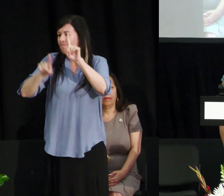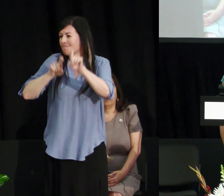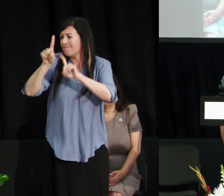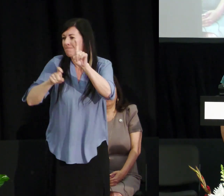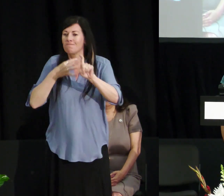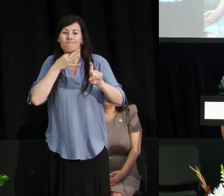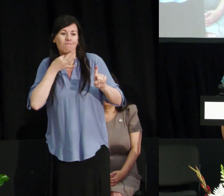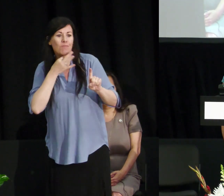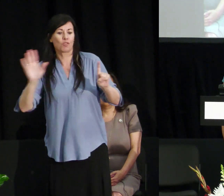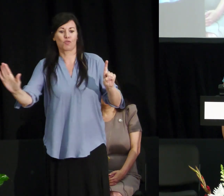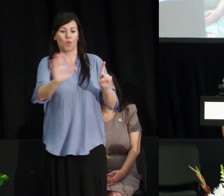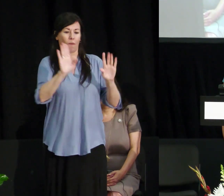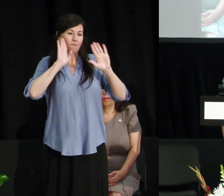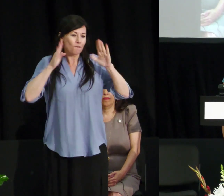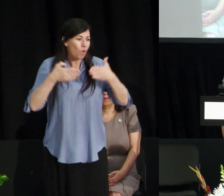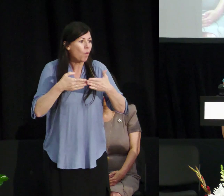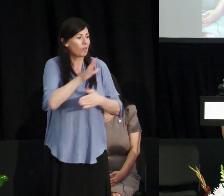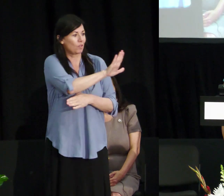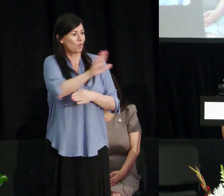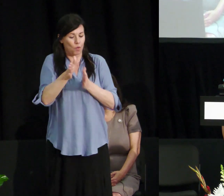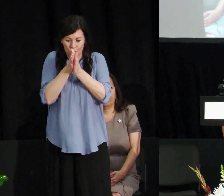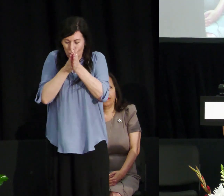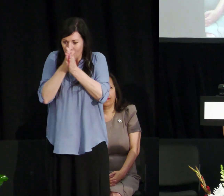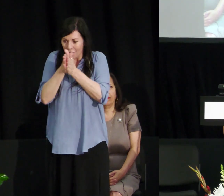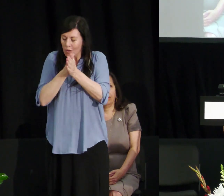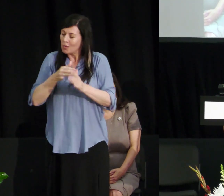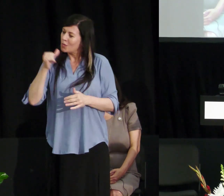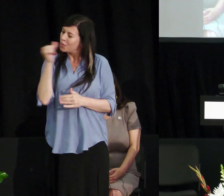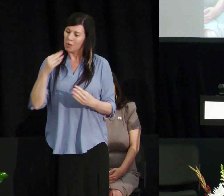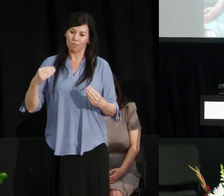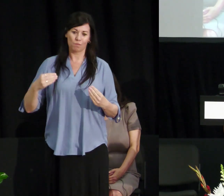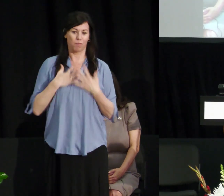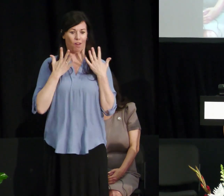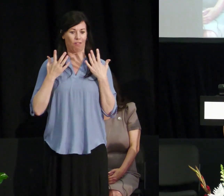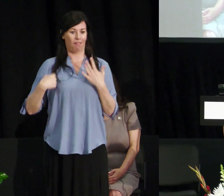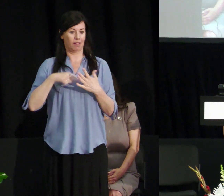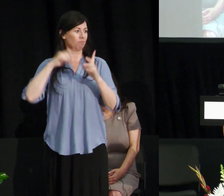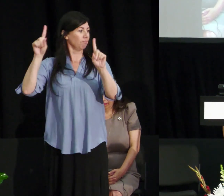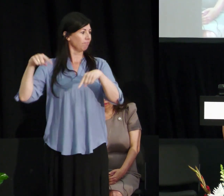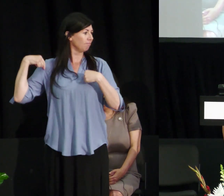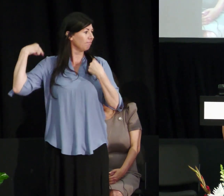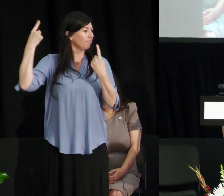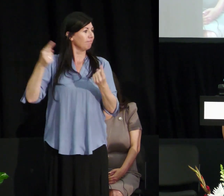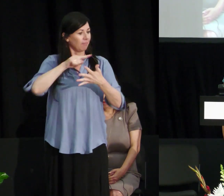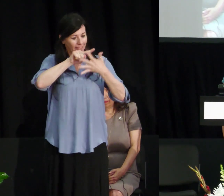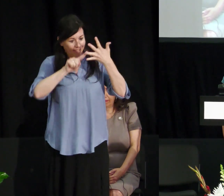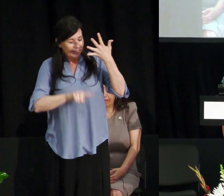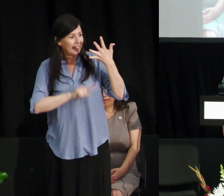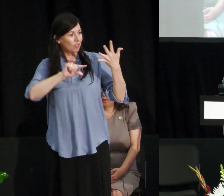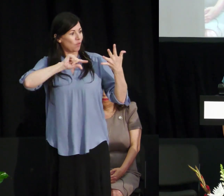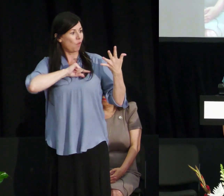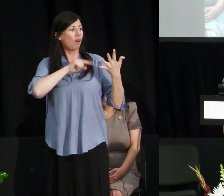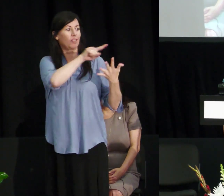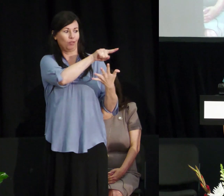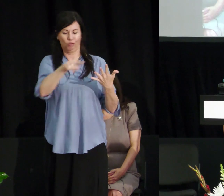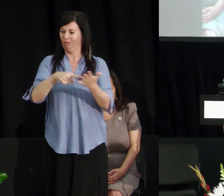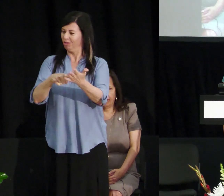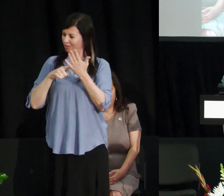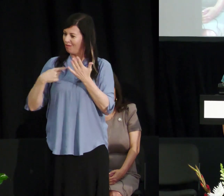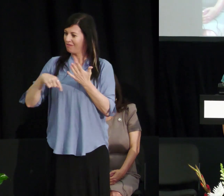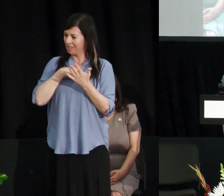focus, and motivation. You have consistently demonstrated these qualities while at CSDB,